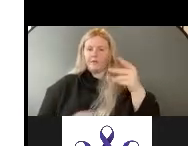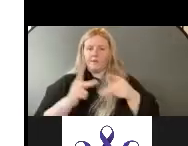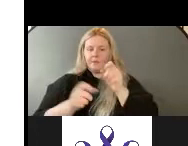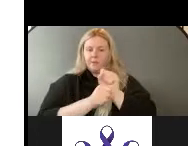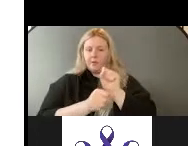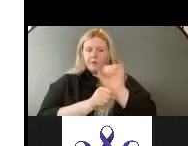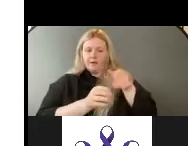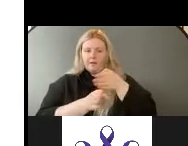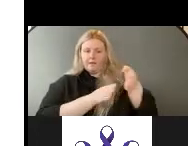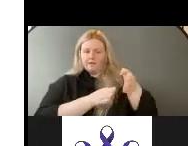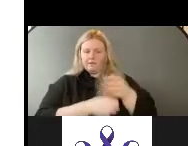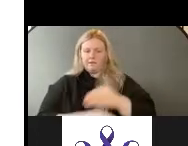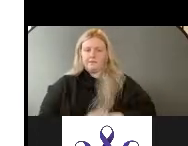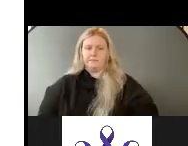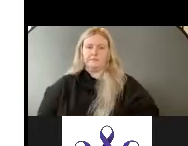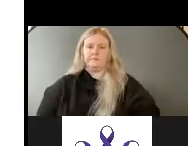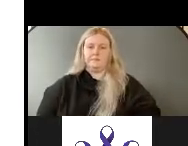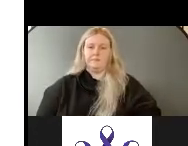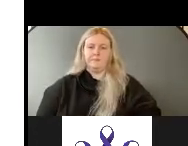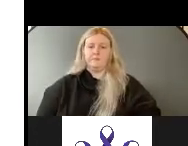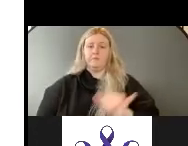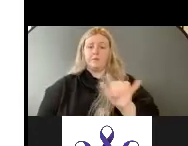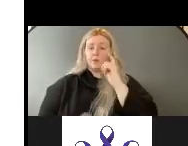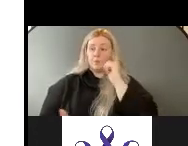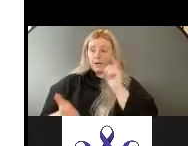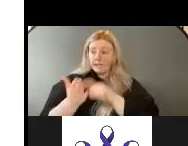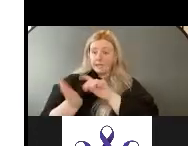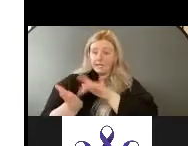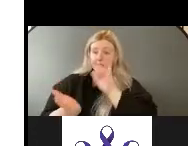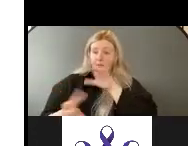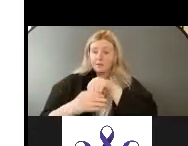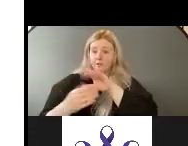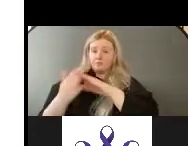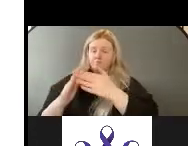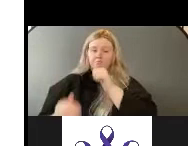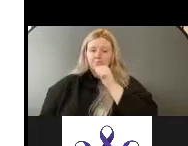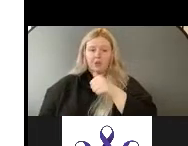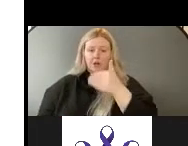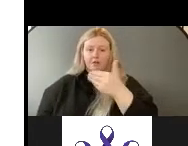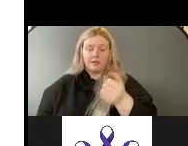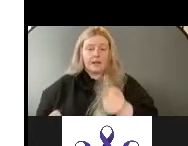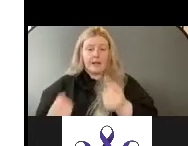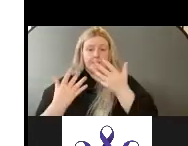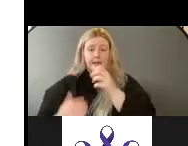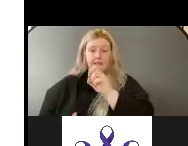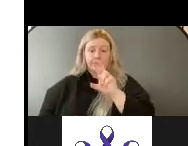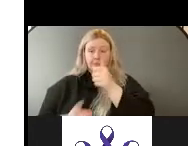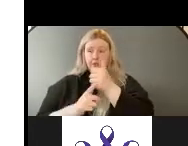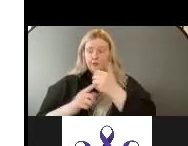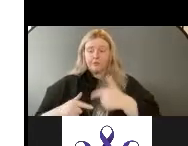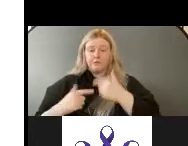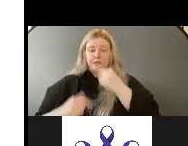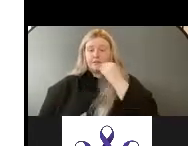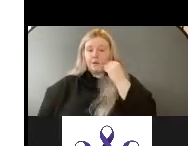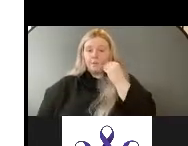There's little recognition of elder abuse in the community, and most seniors actually are living at home in private dwellings. And so what do we